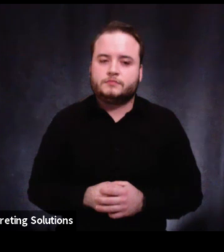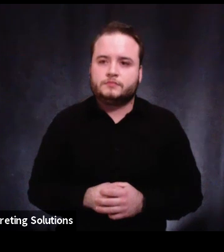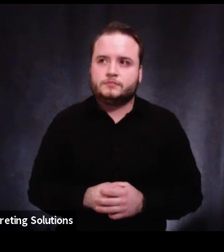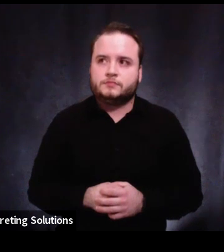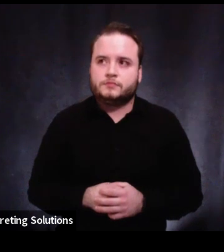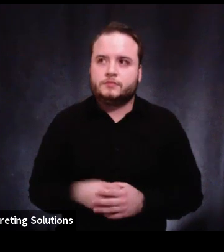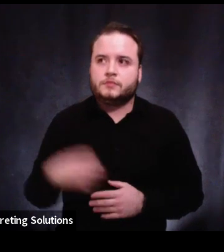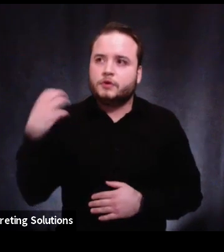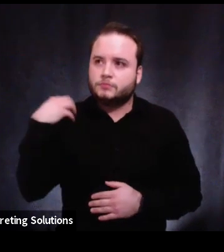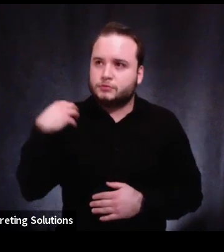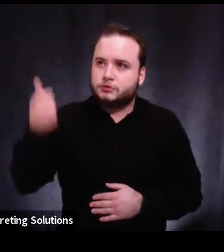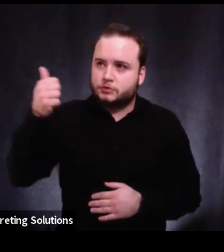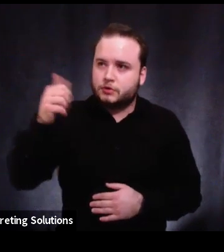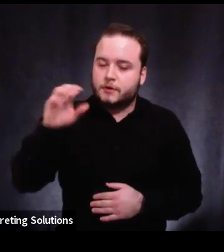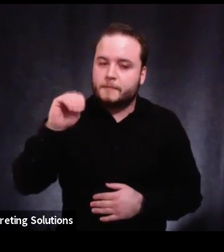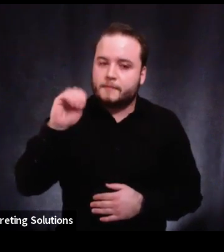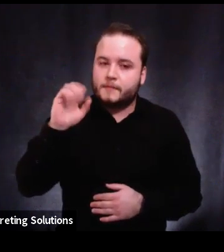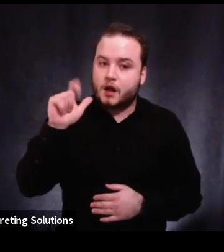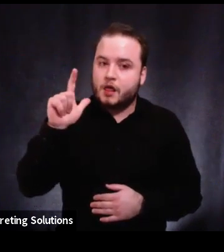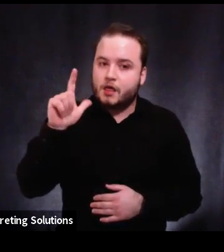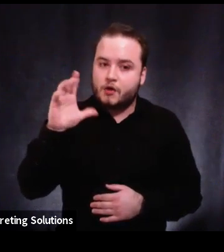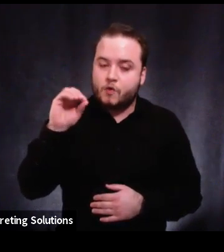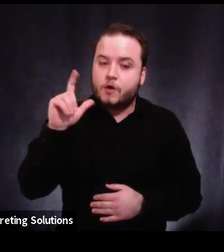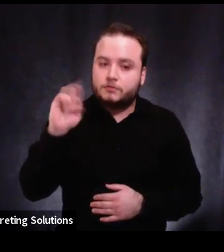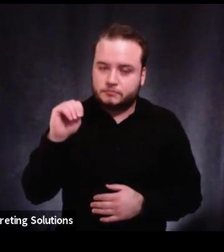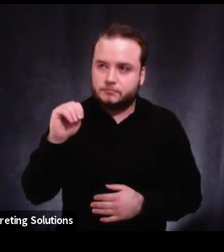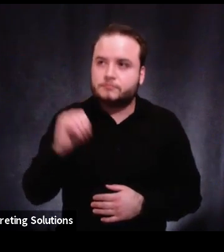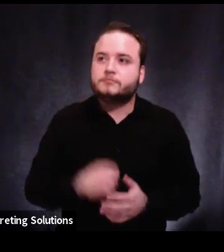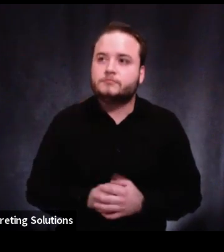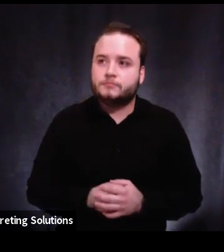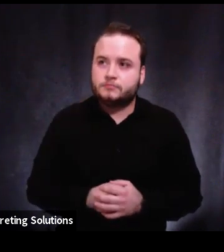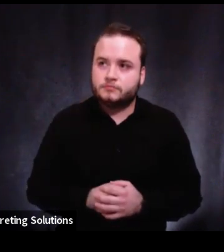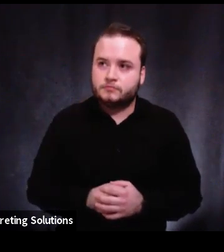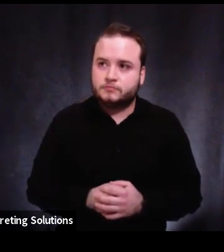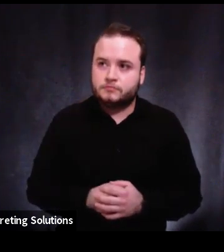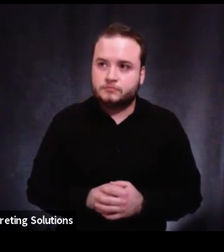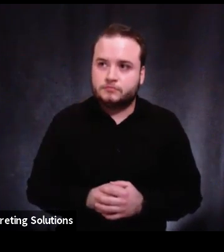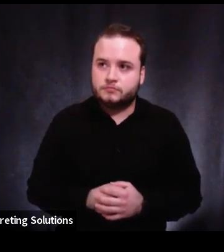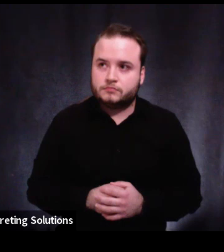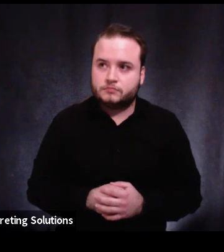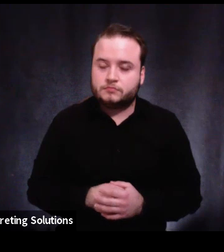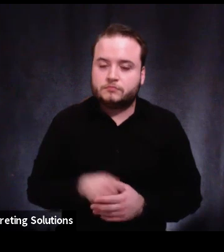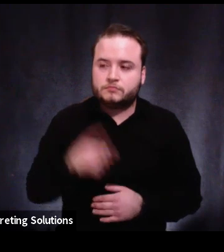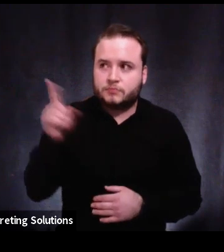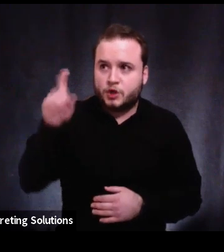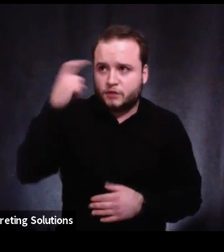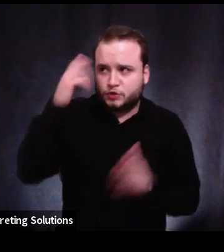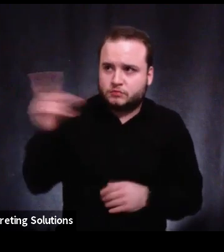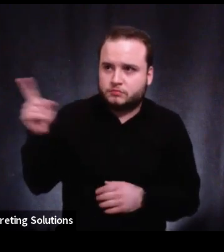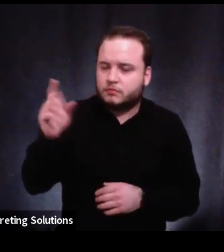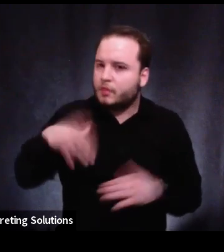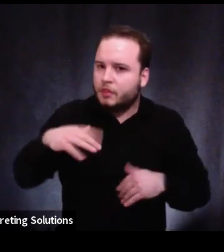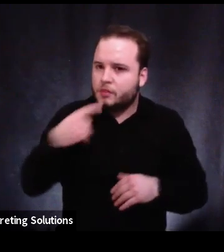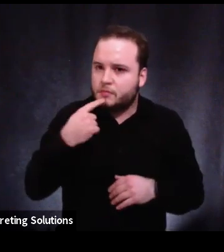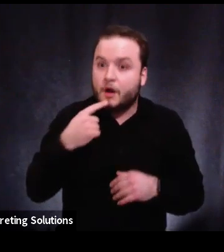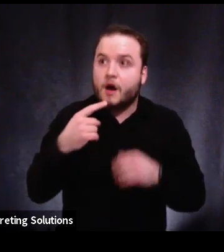exactly what the governor announced yesterday, but Stefan, you can just clarify the starting point